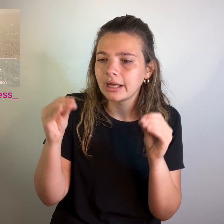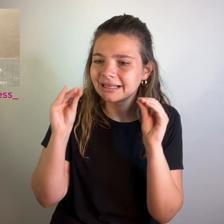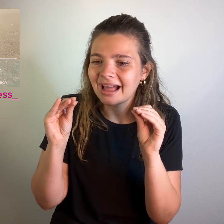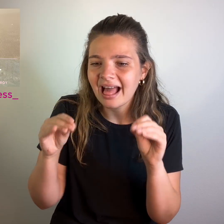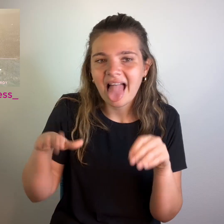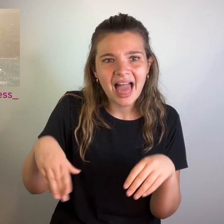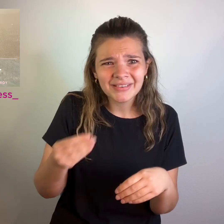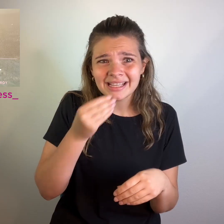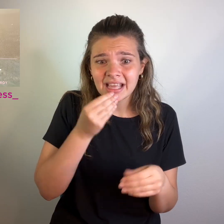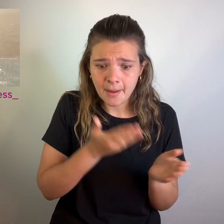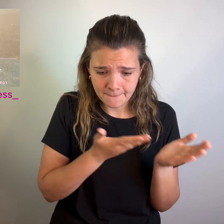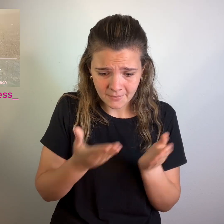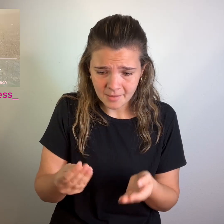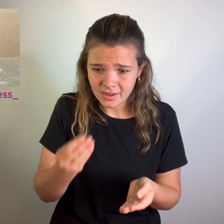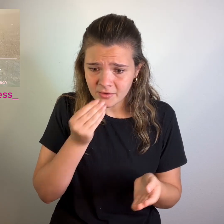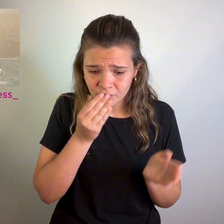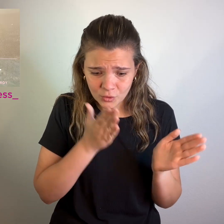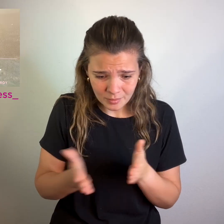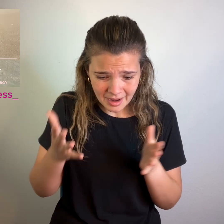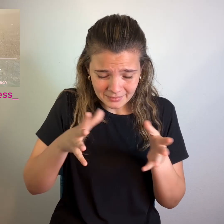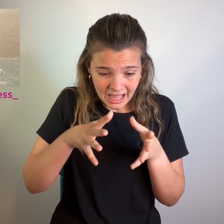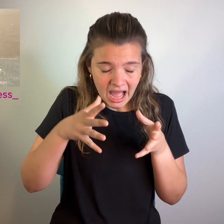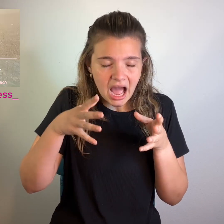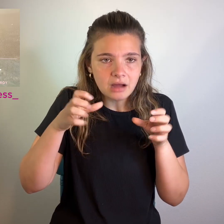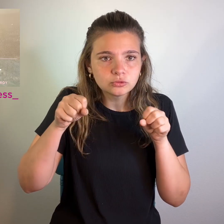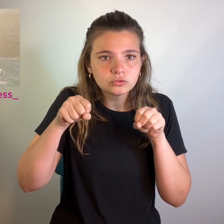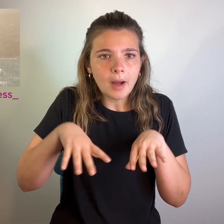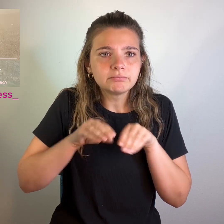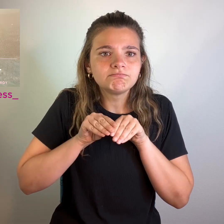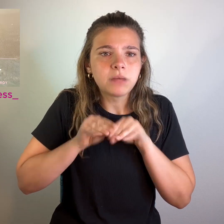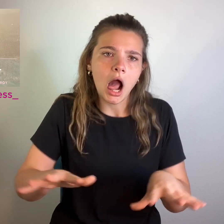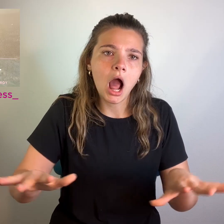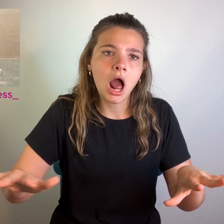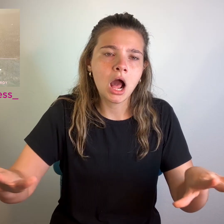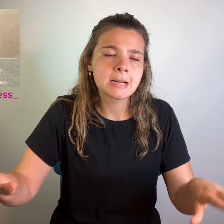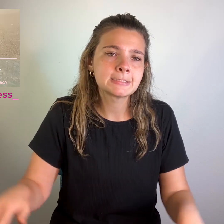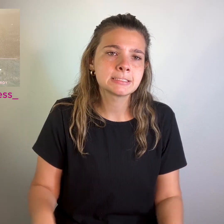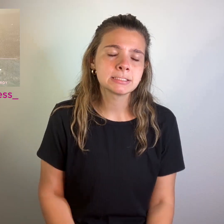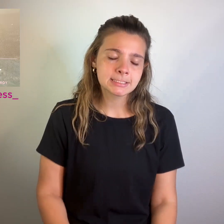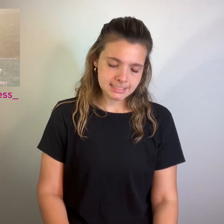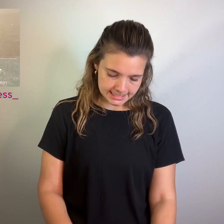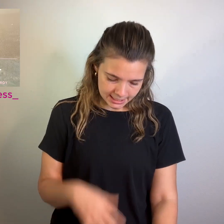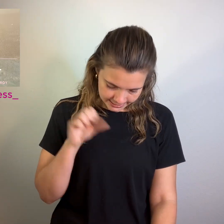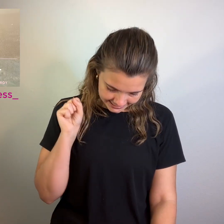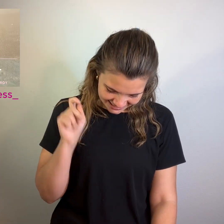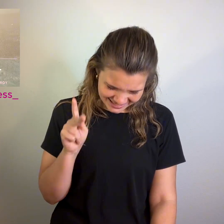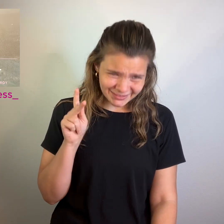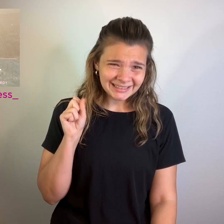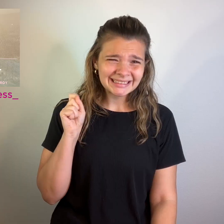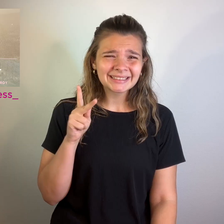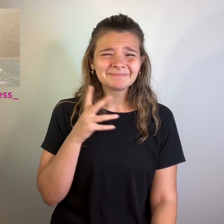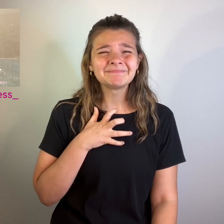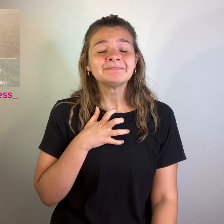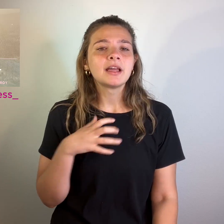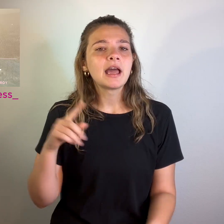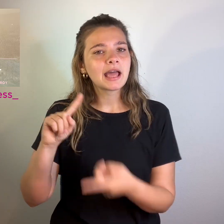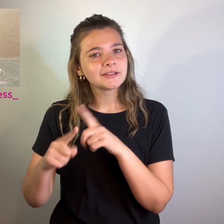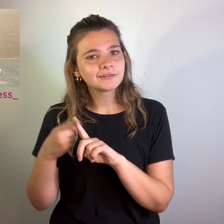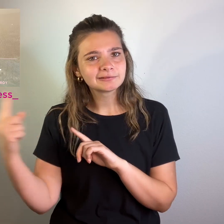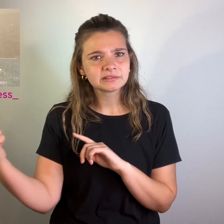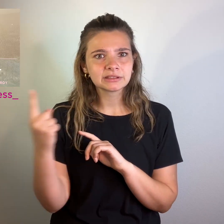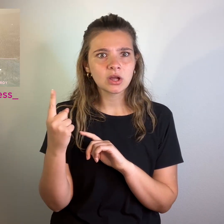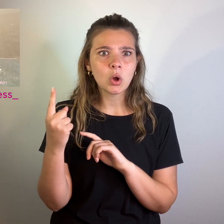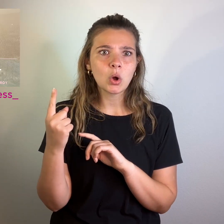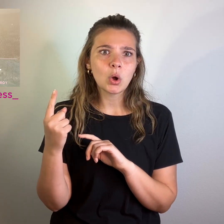thing I know, my meal prep is all over the floor. And I'm like, okay. And my friend walked in, and she rents out a room.